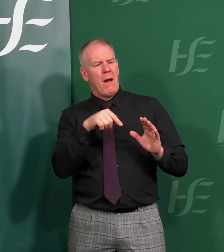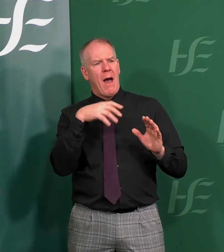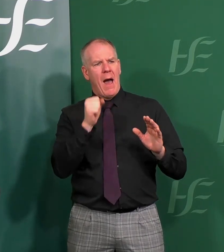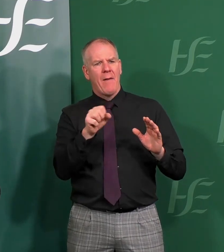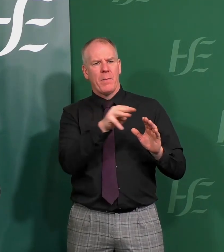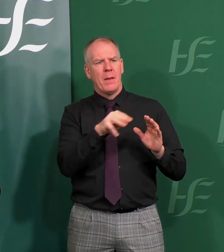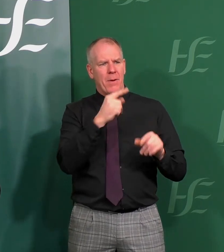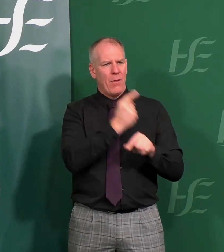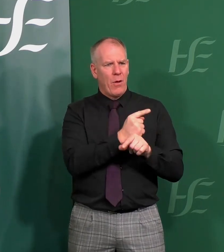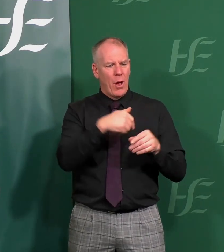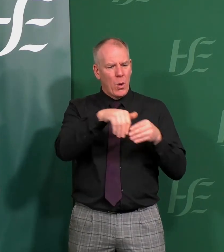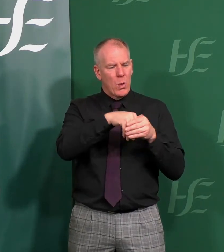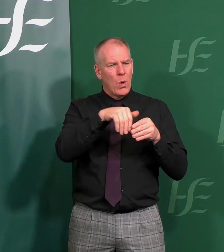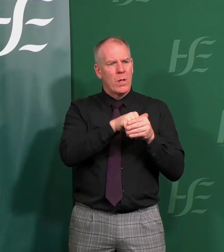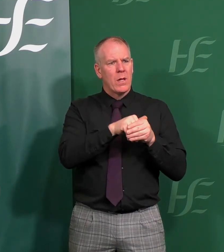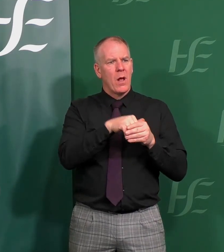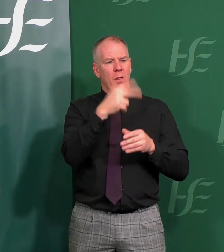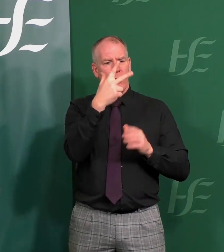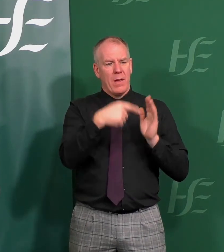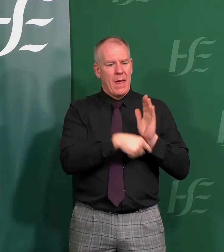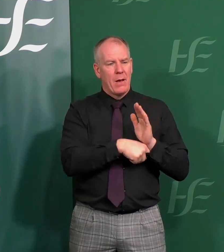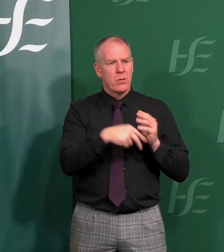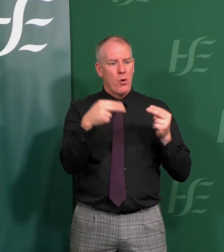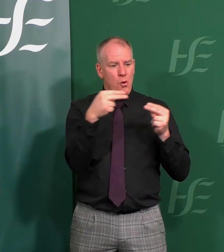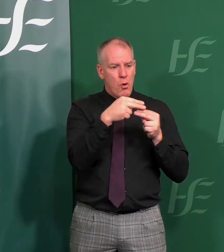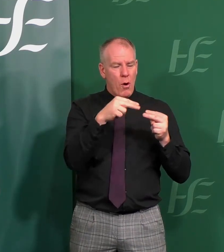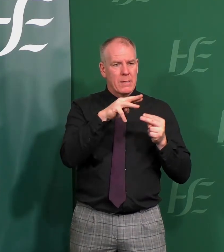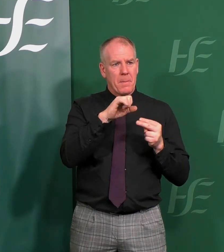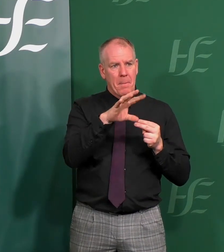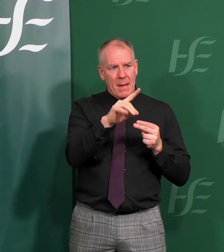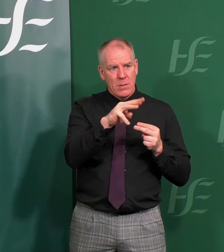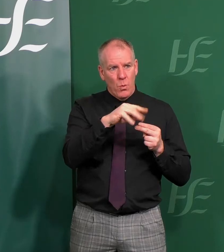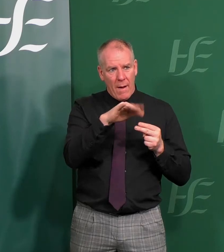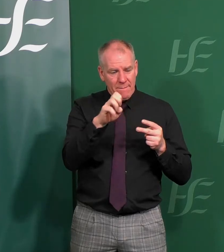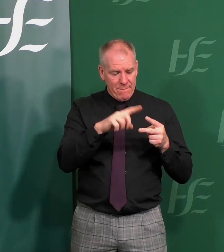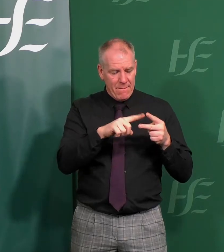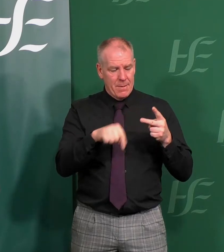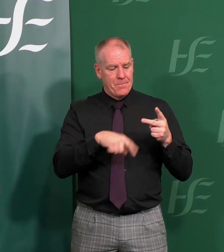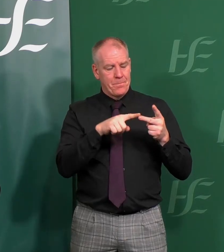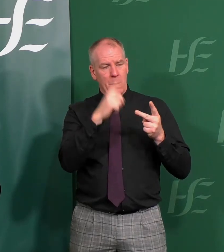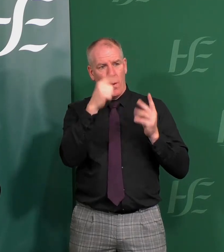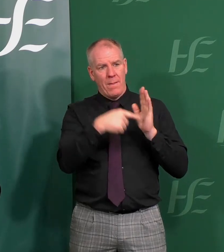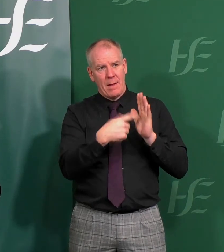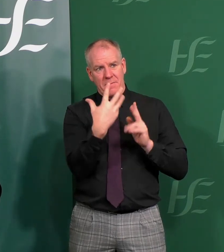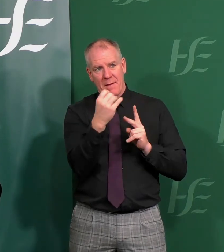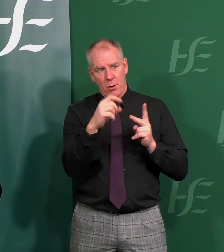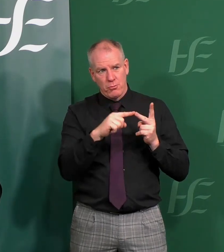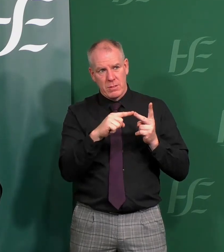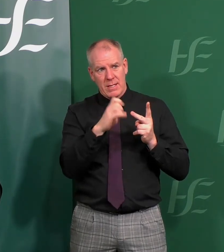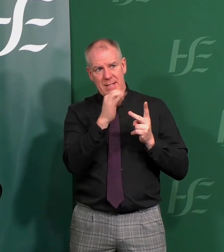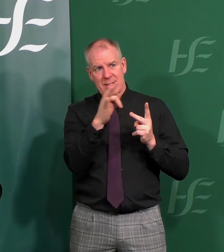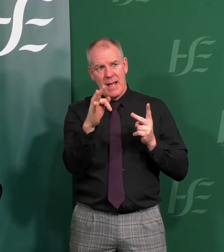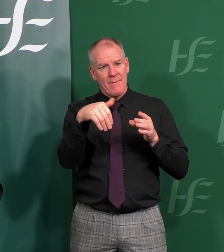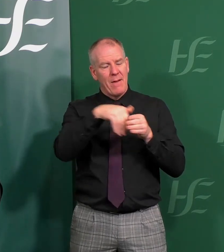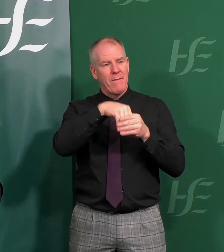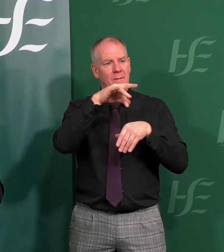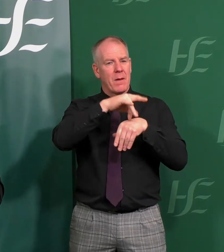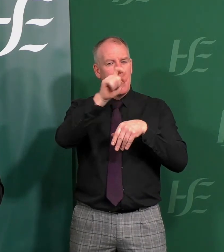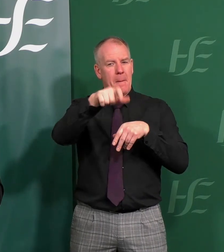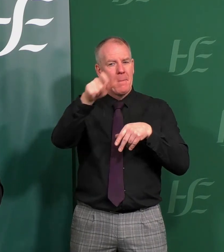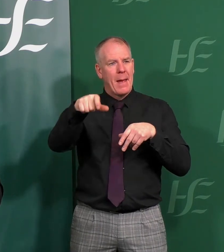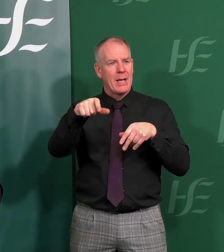looking at over 3,000 nurses and midwives, over 1,500 staff who will be involved in patient